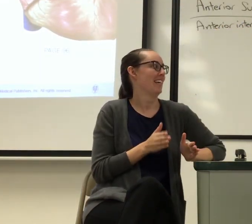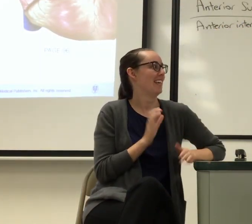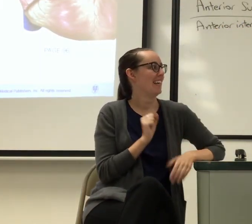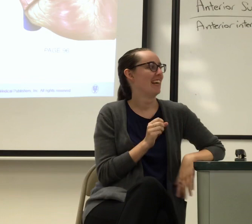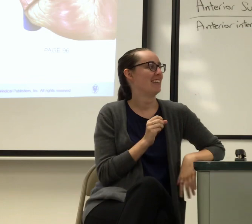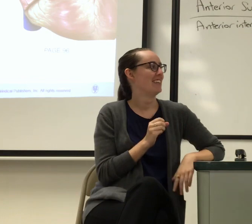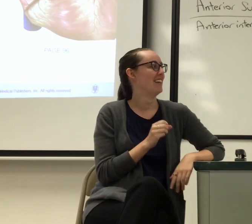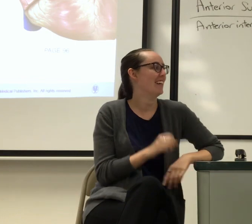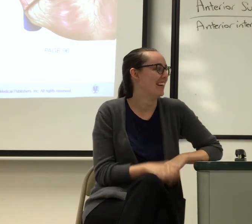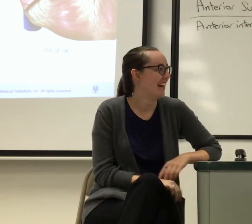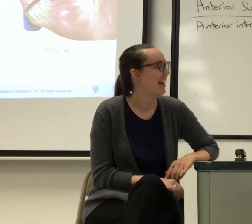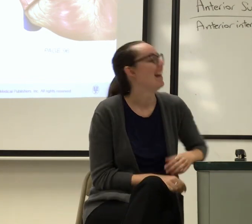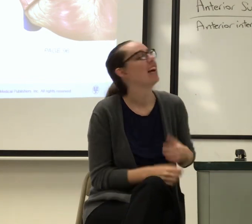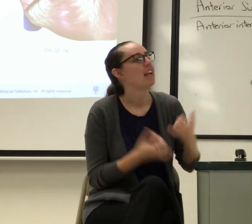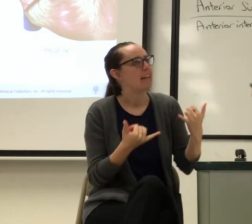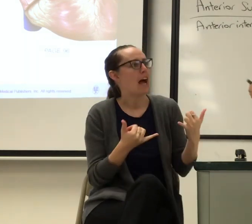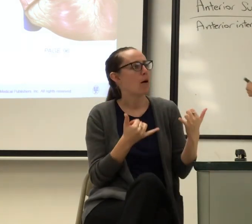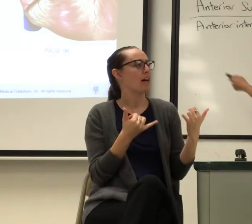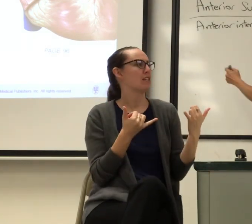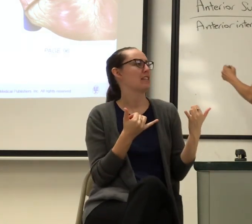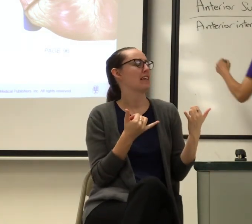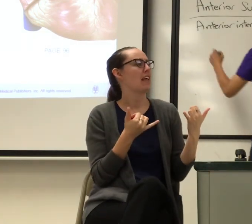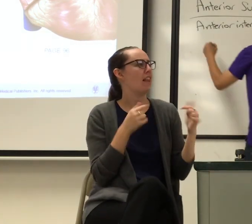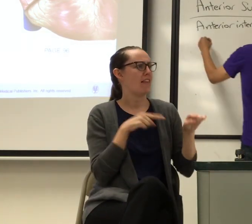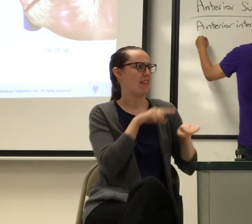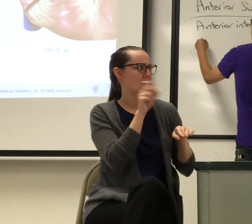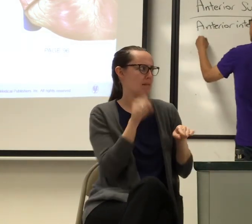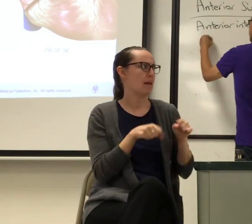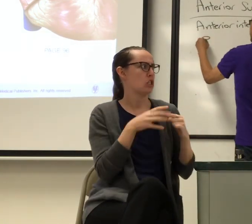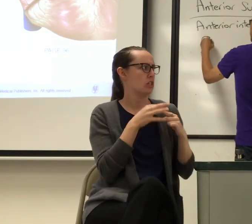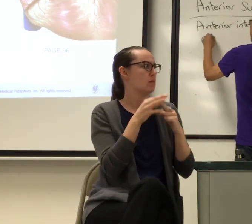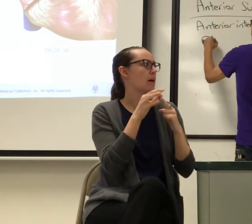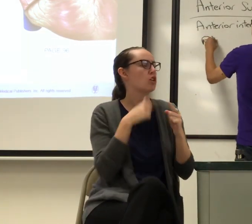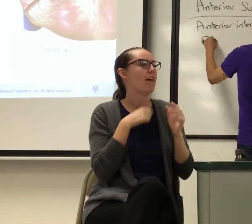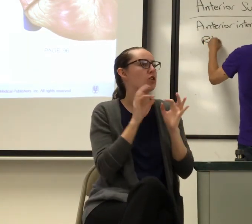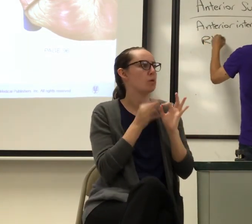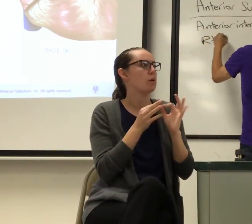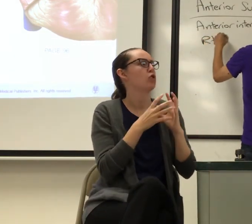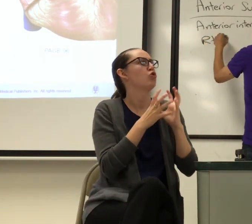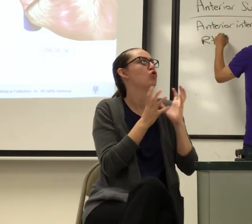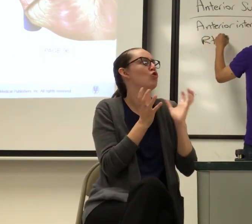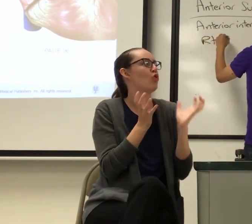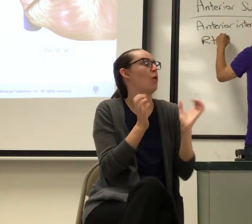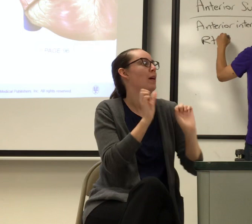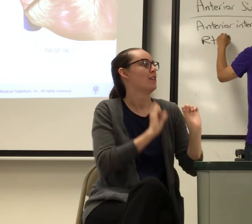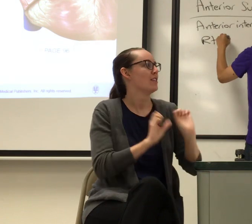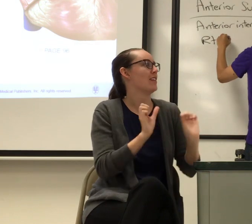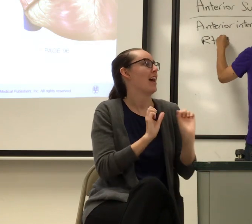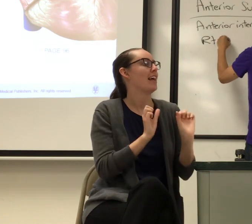No, it's still the same big bridge. It's just on the open side.